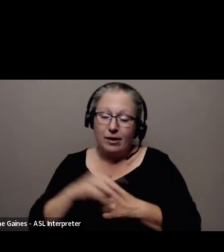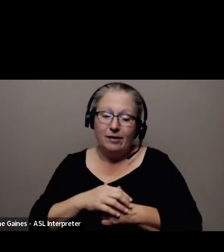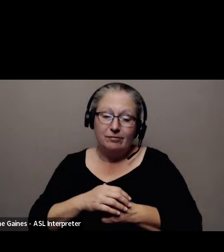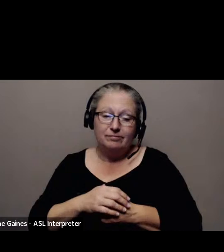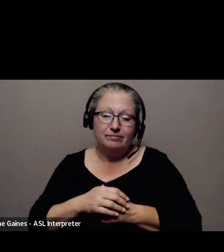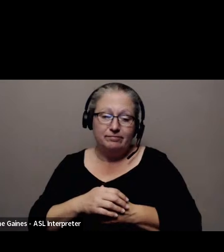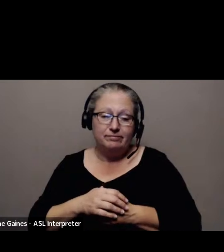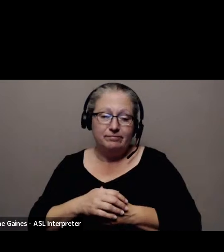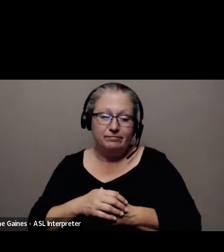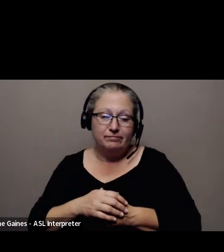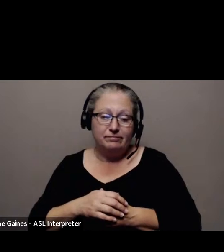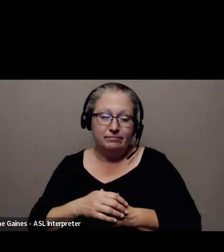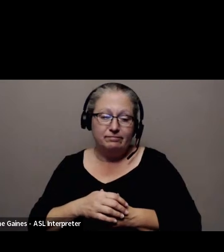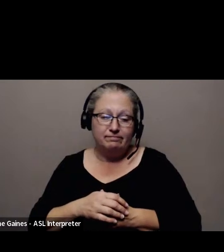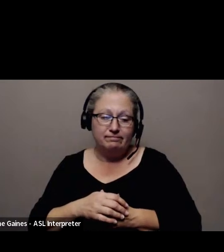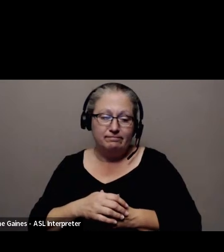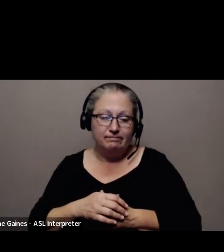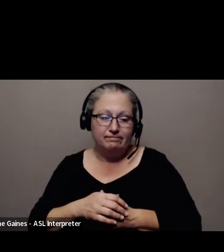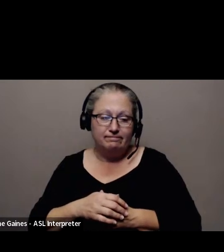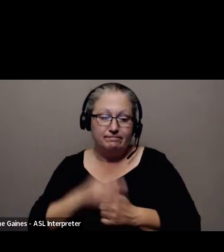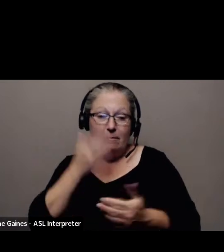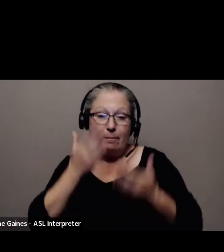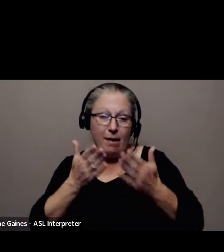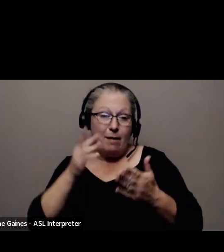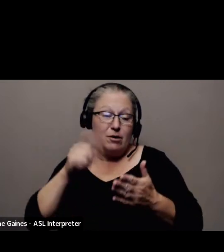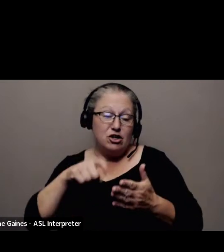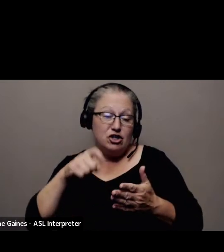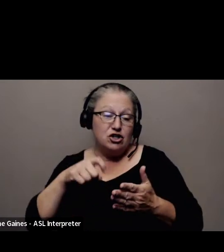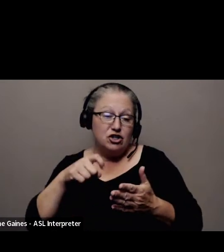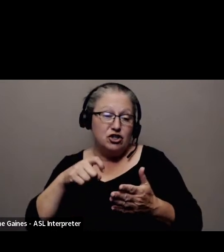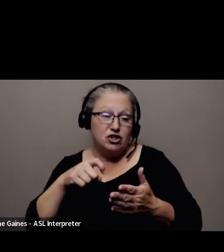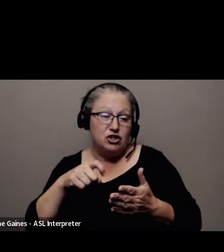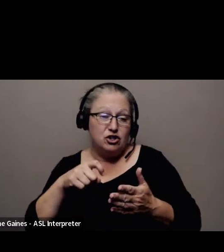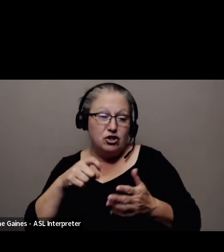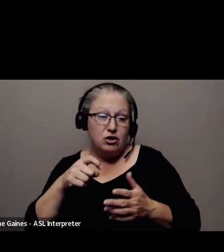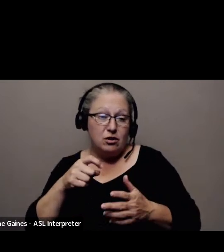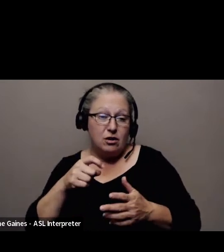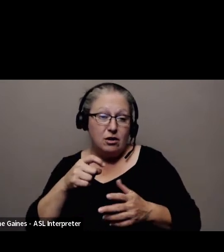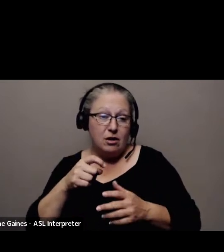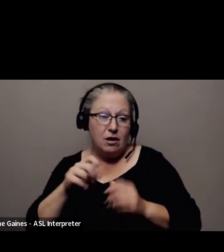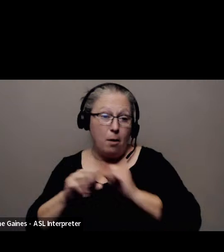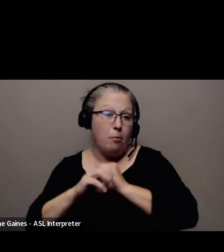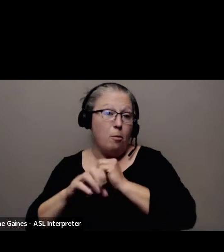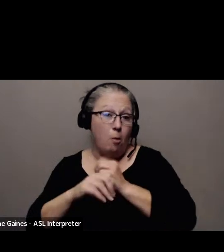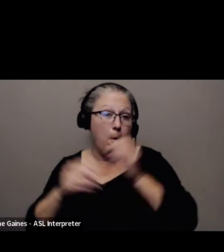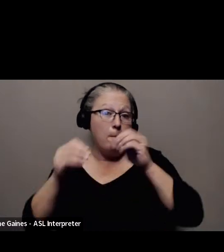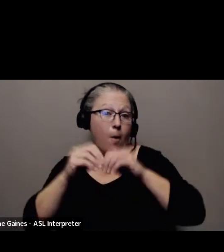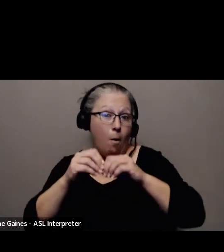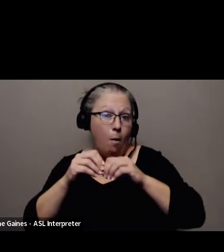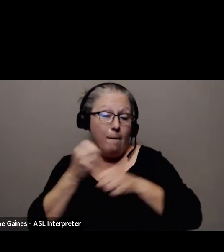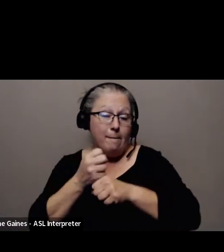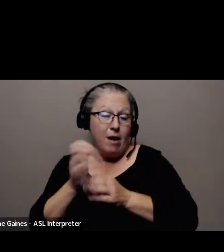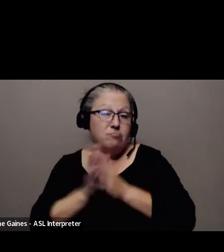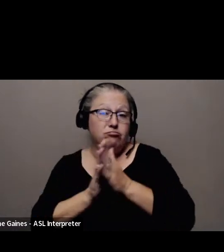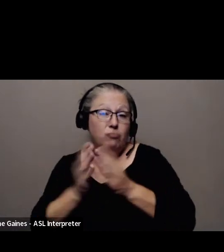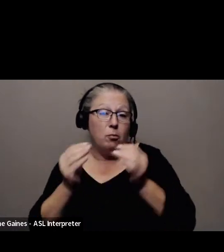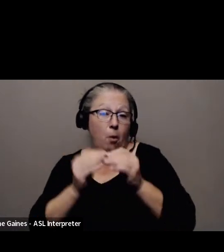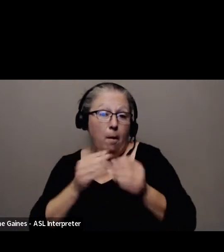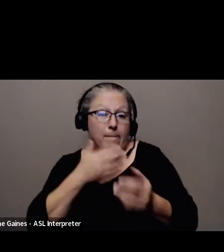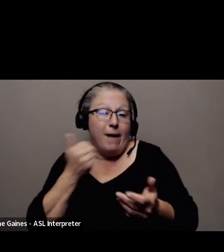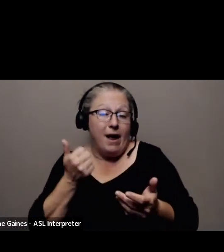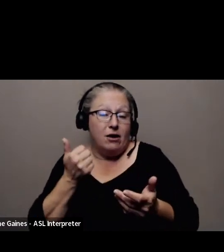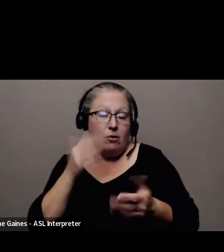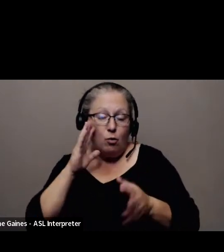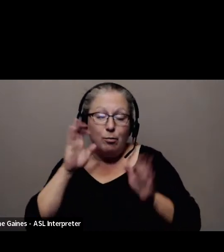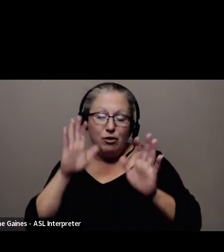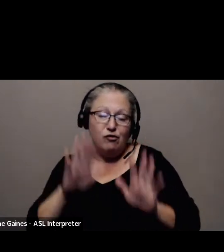agree. Mhm. Maybe we should promote it a little more or incentivize it even better. I don't know, but it would